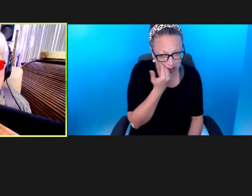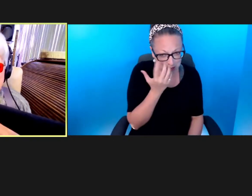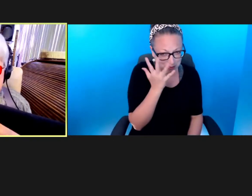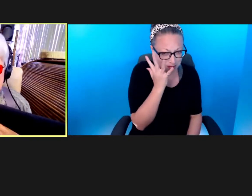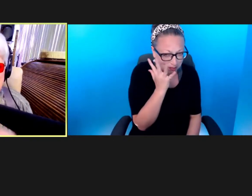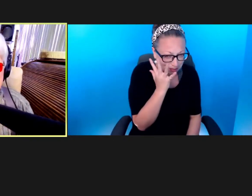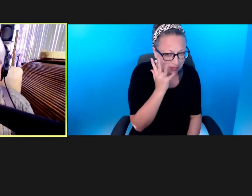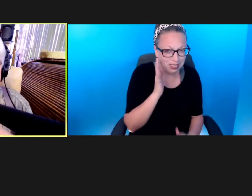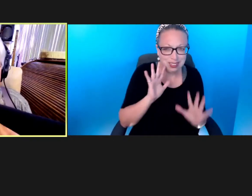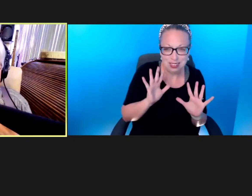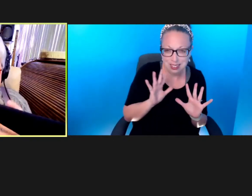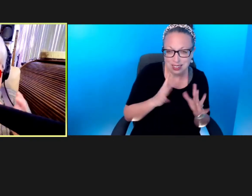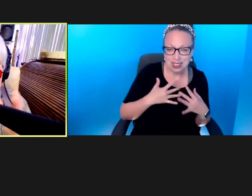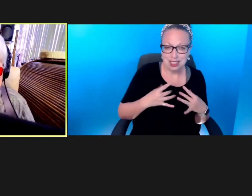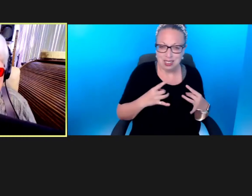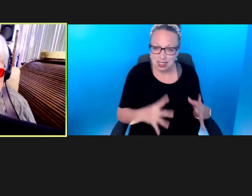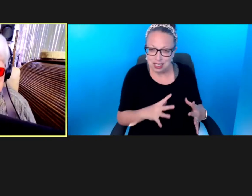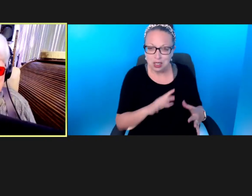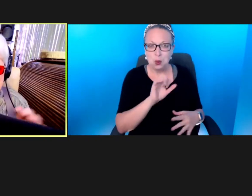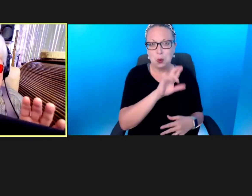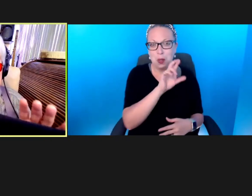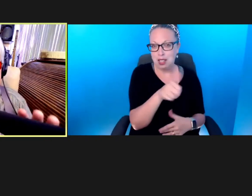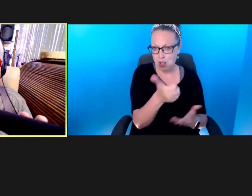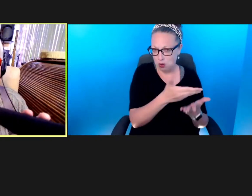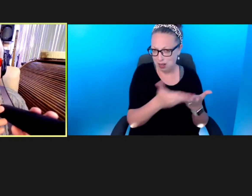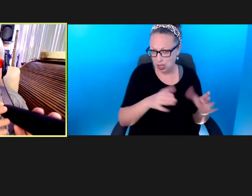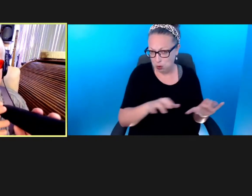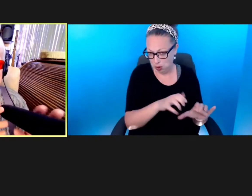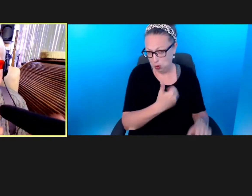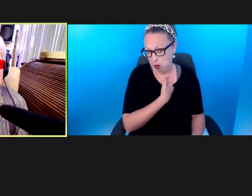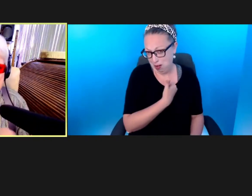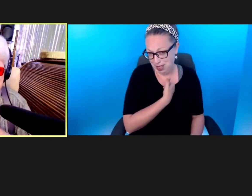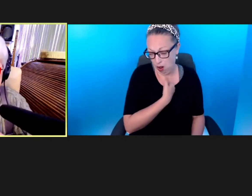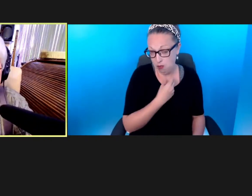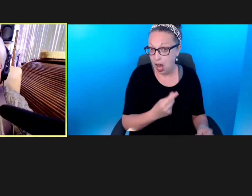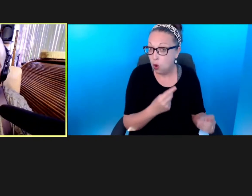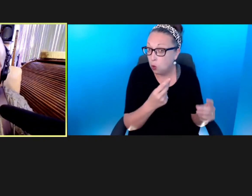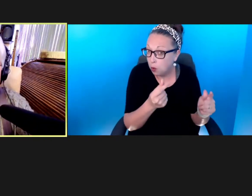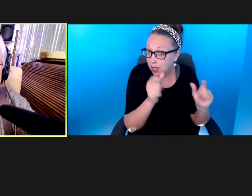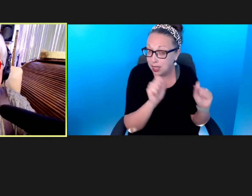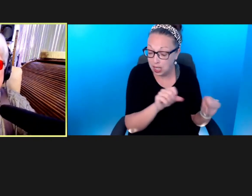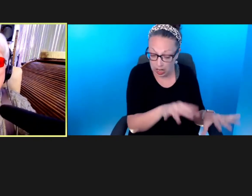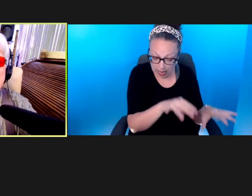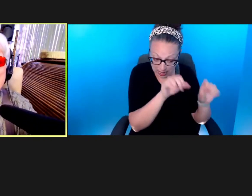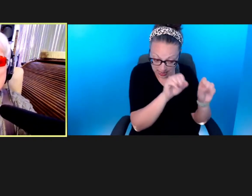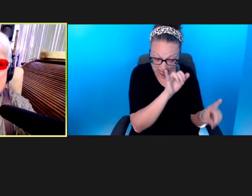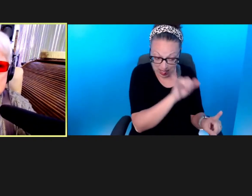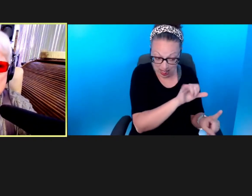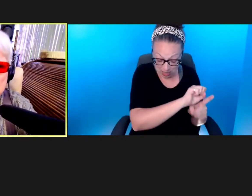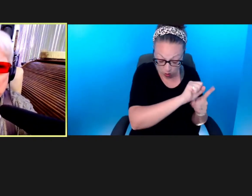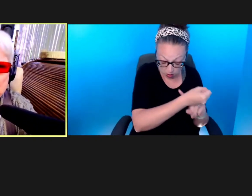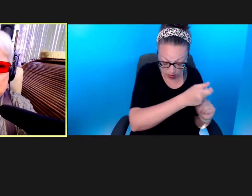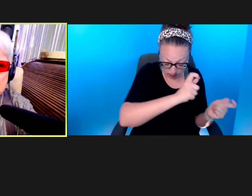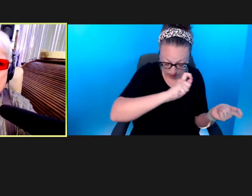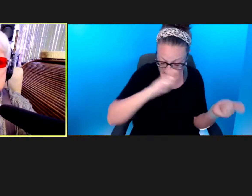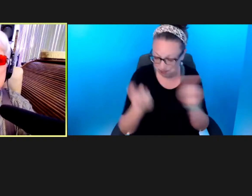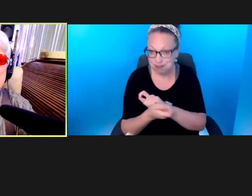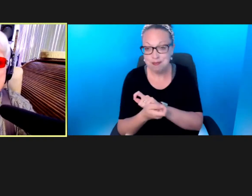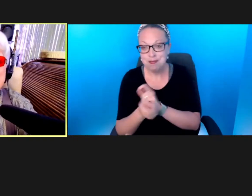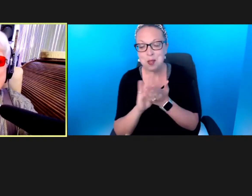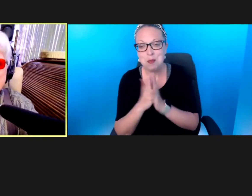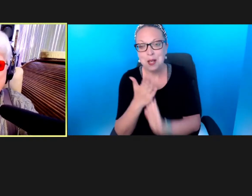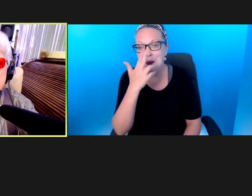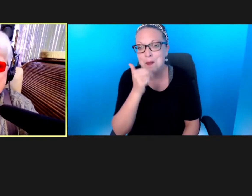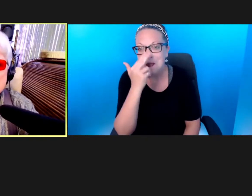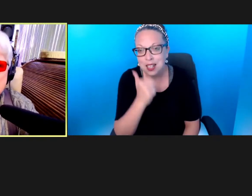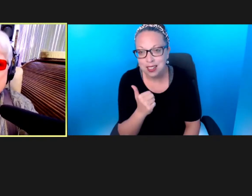the other things that we do to ourselves in our own psychology. How quickly can I change that to humor? To